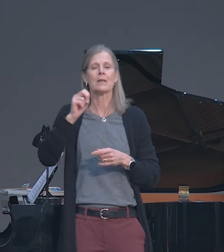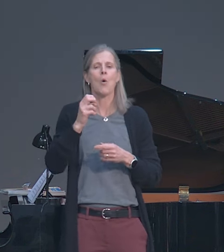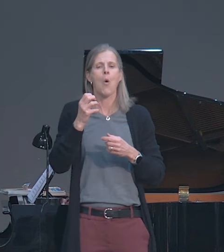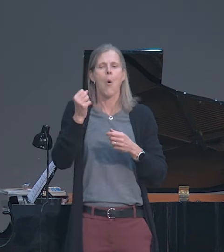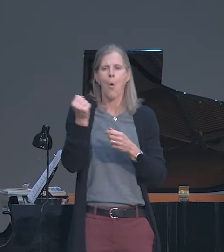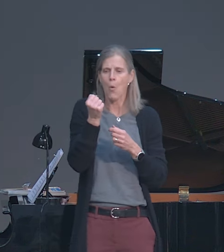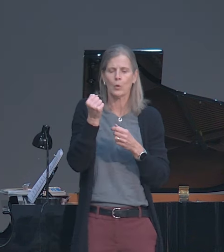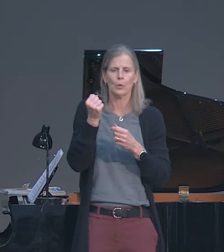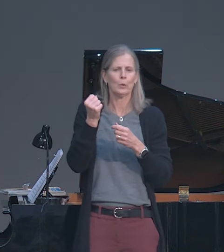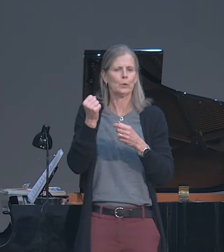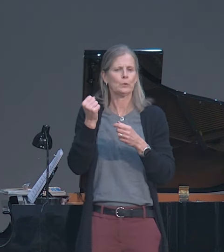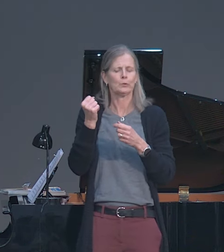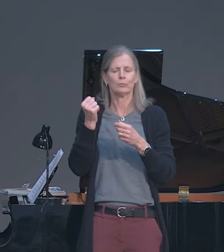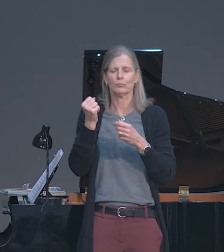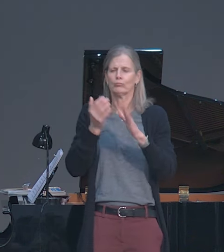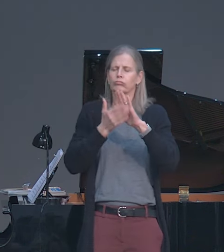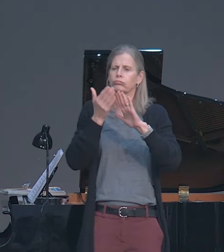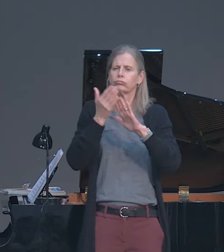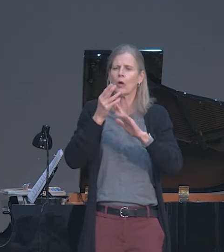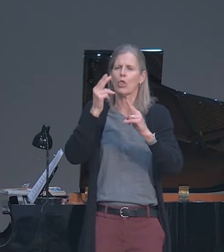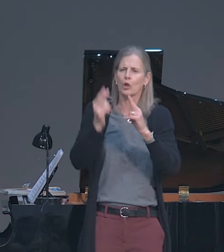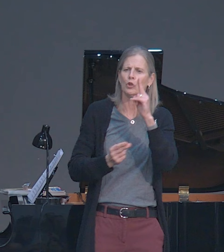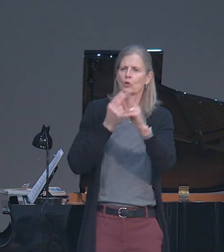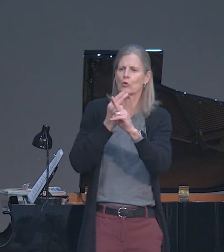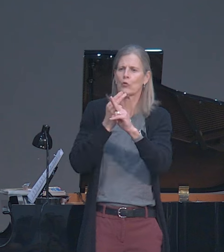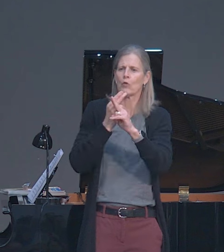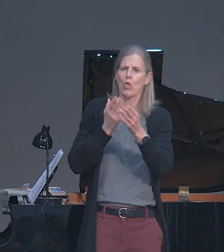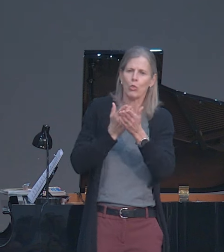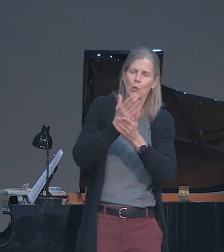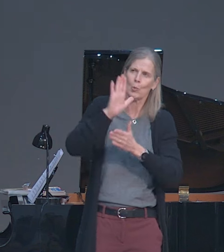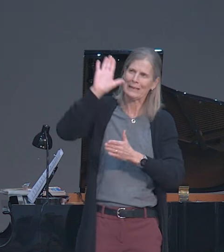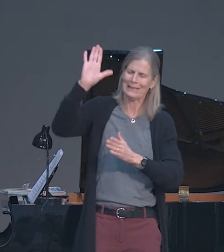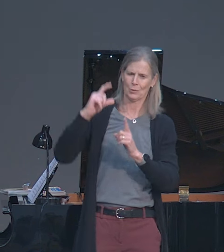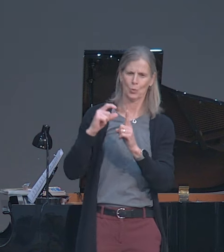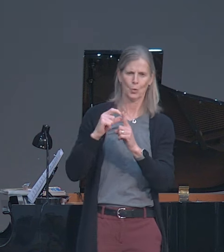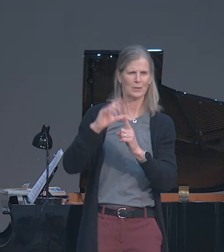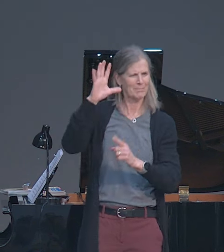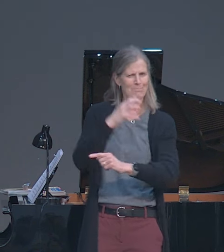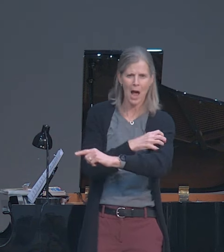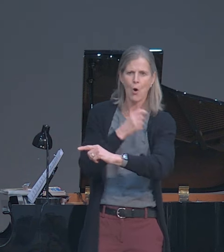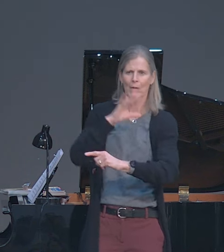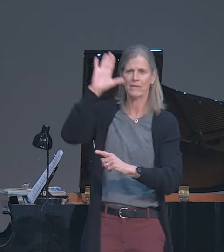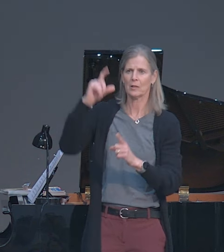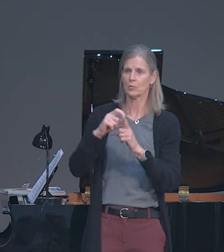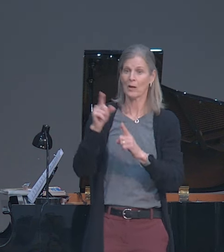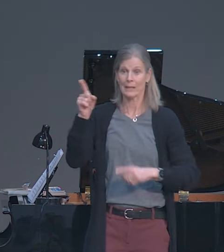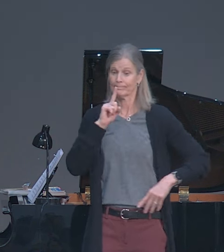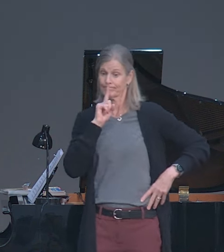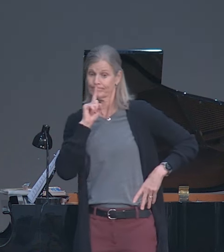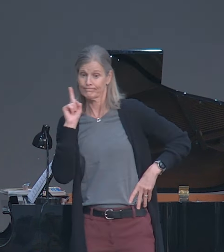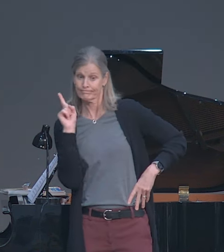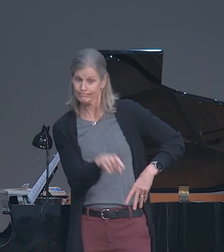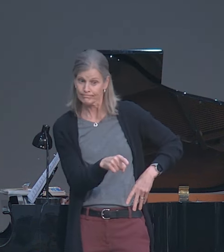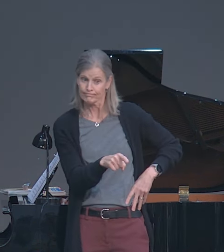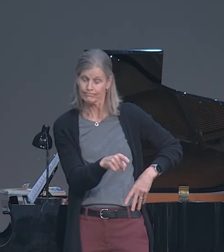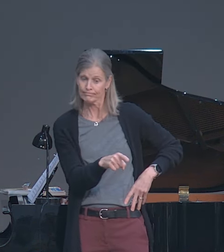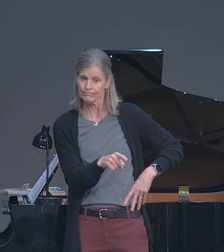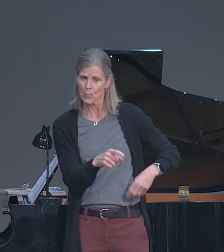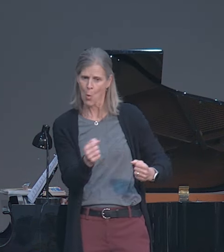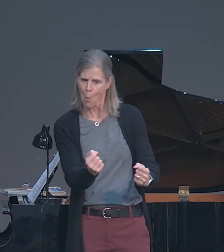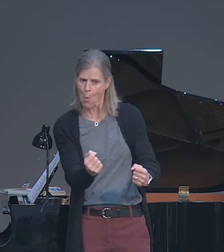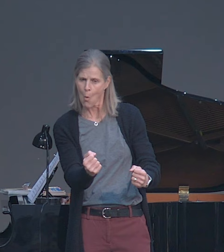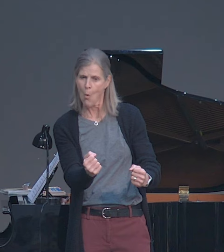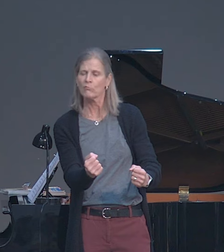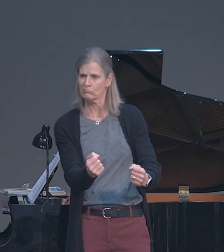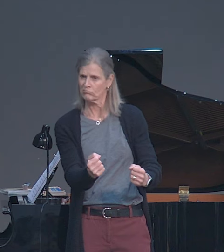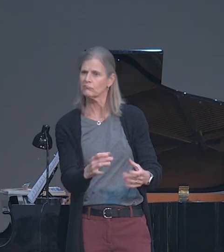the universe by the word of his power. Jesus simply commands the elements by the